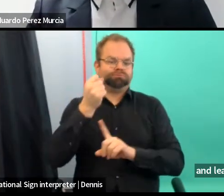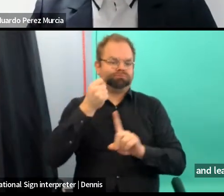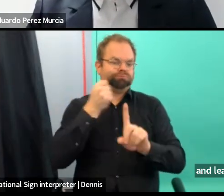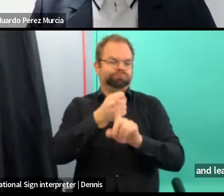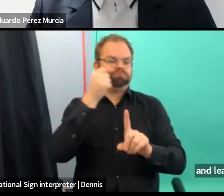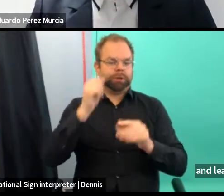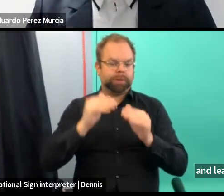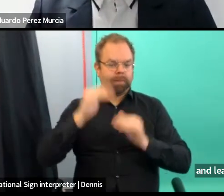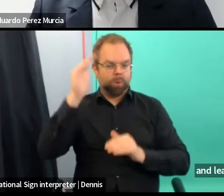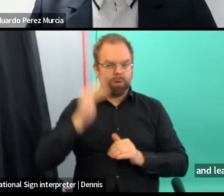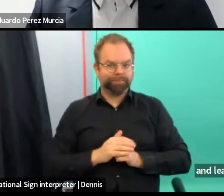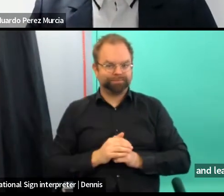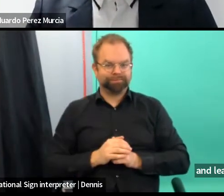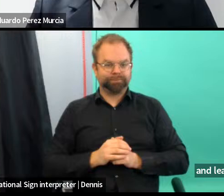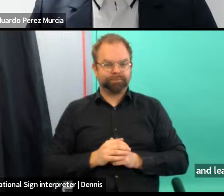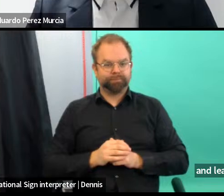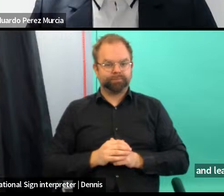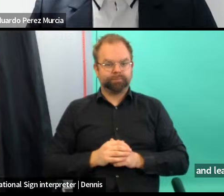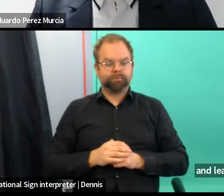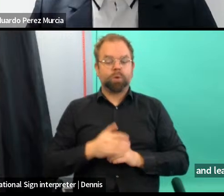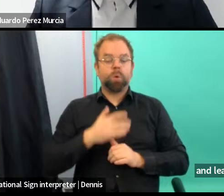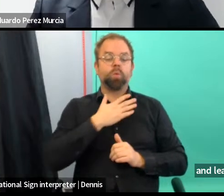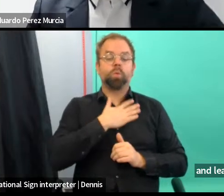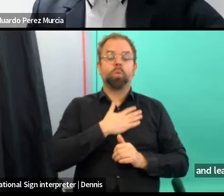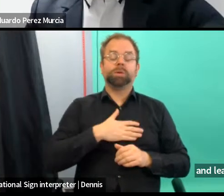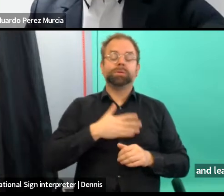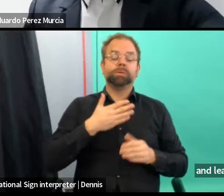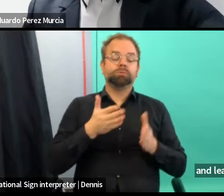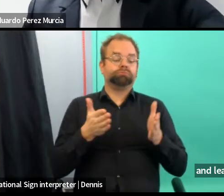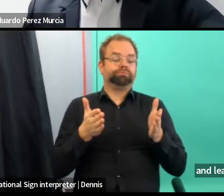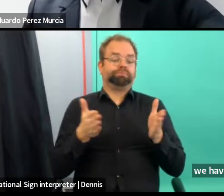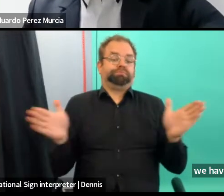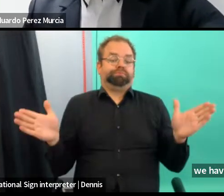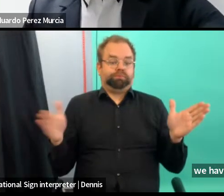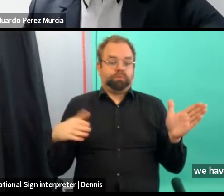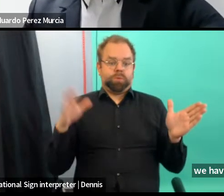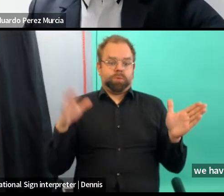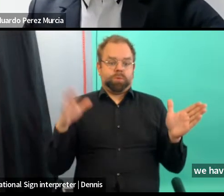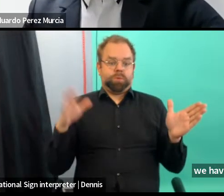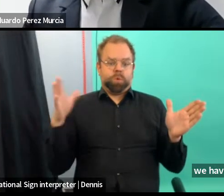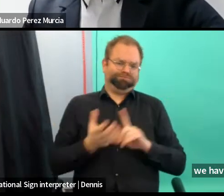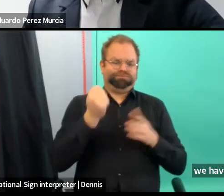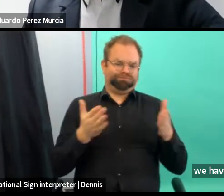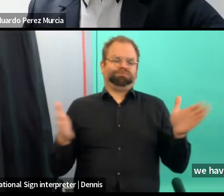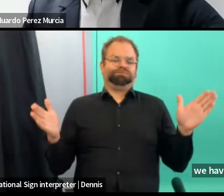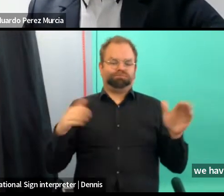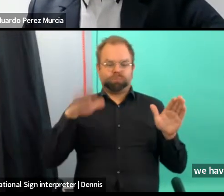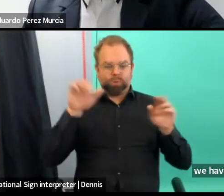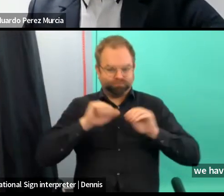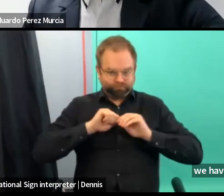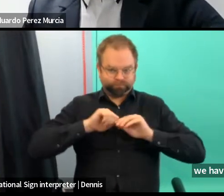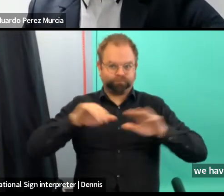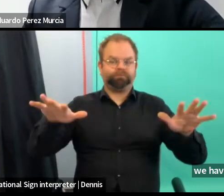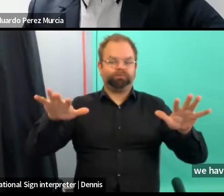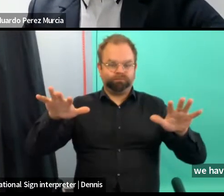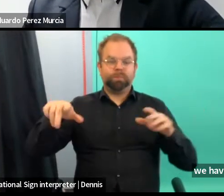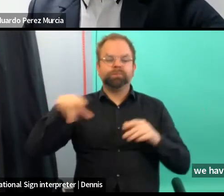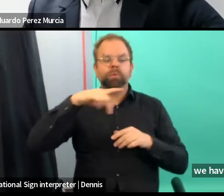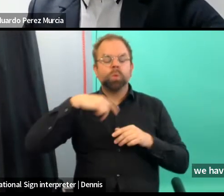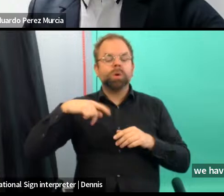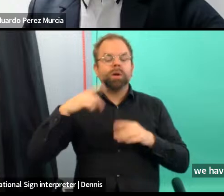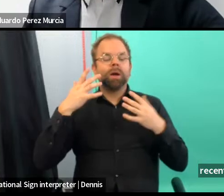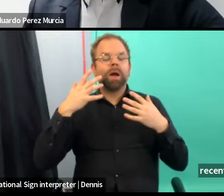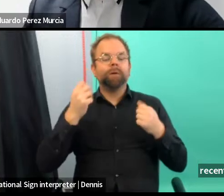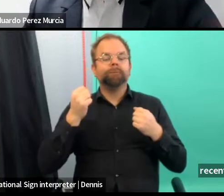in 2021, but recently revamped to include the communities